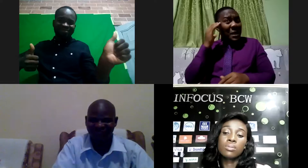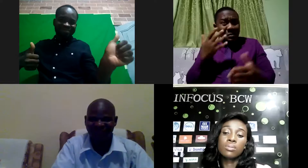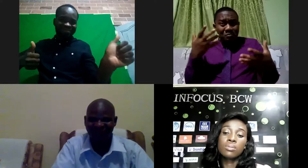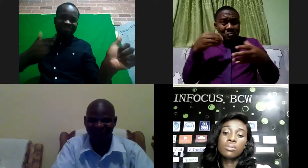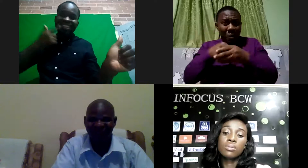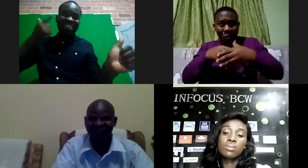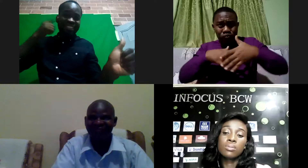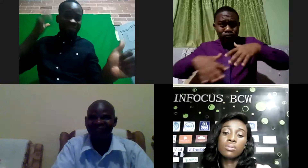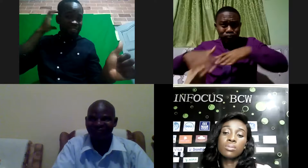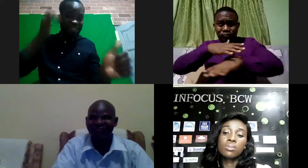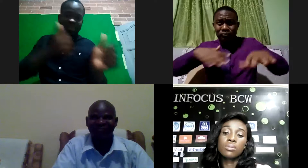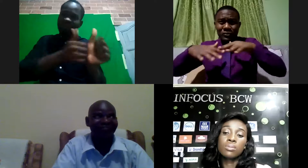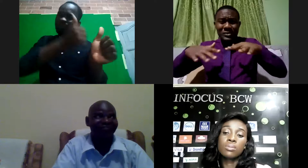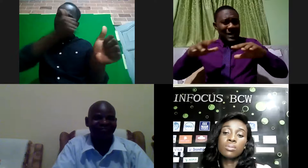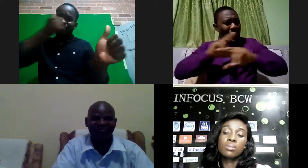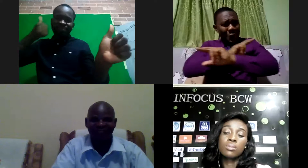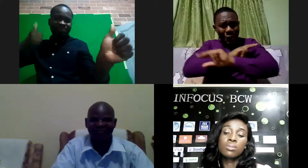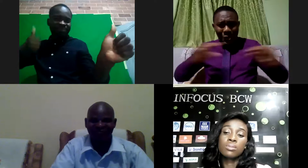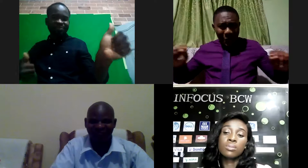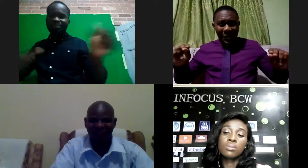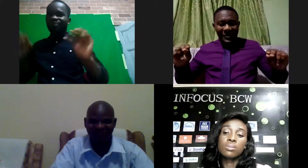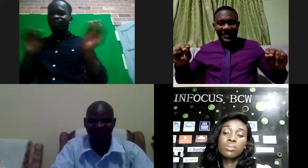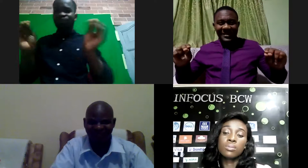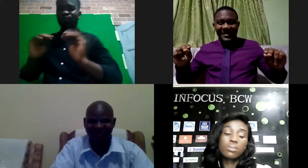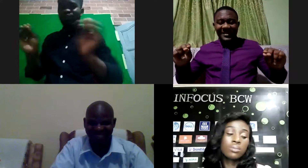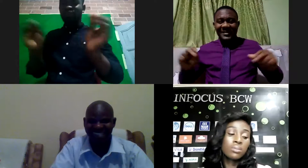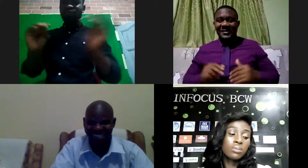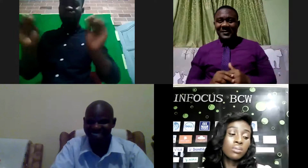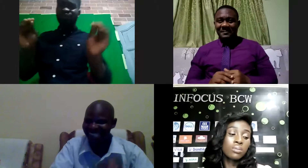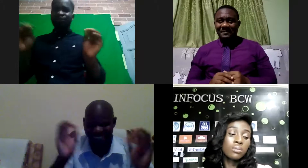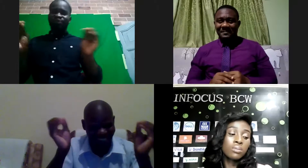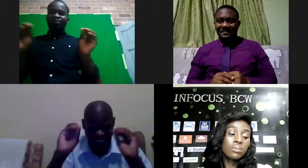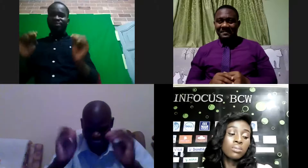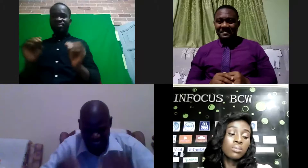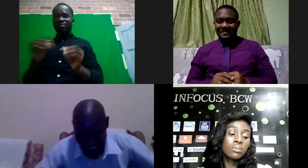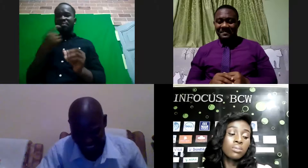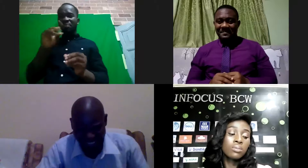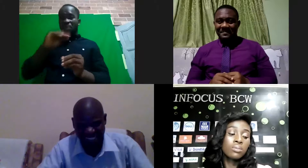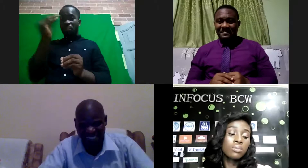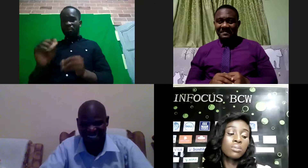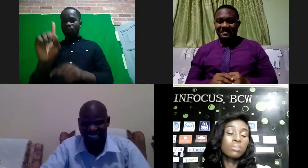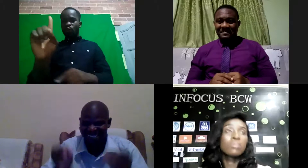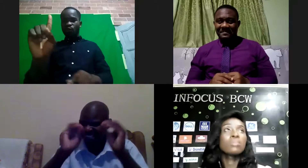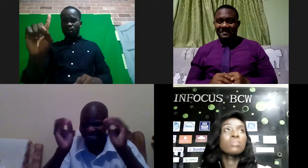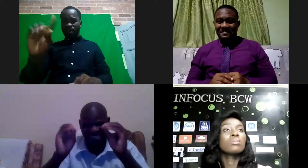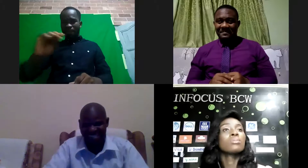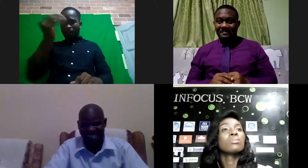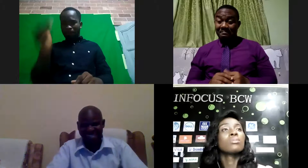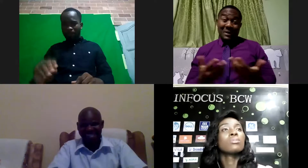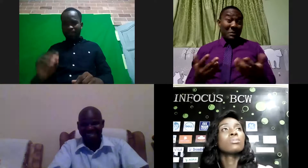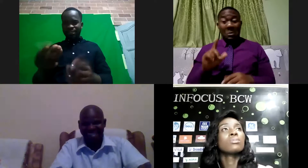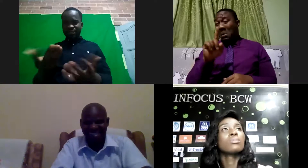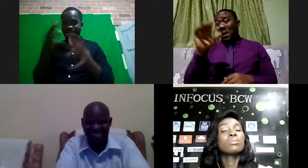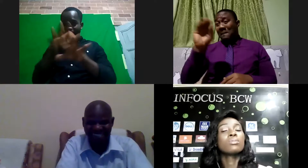if it is percentage, I can say maybe it's 1%, if that is, but they are not